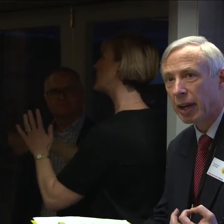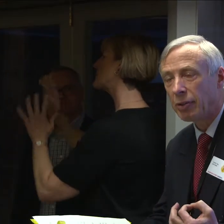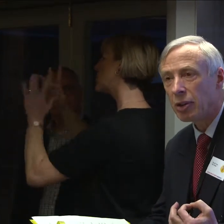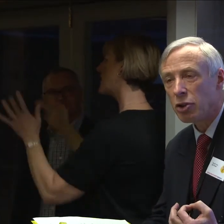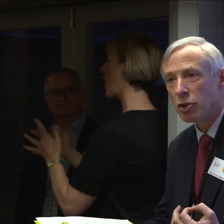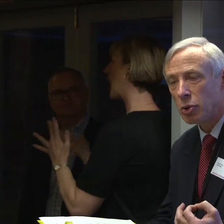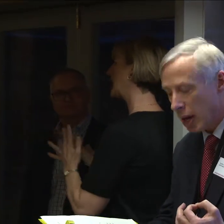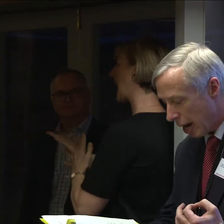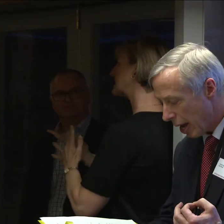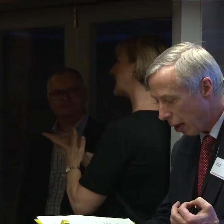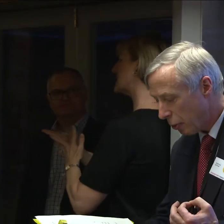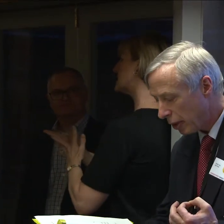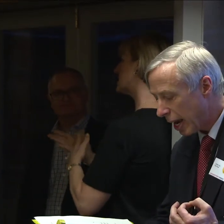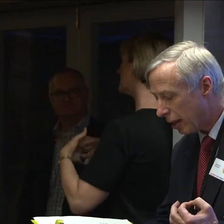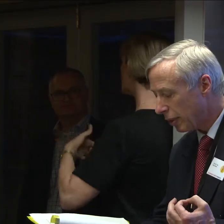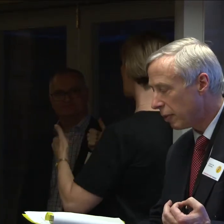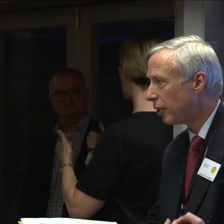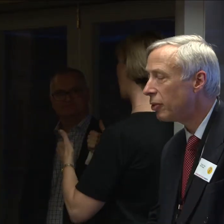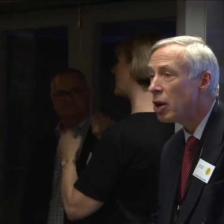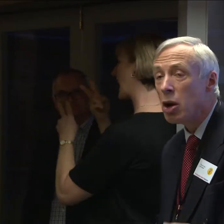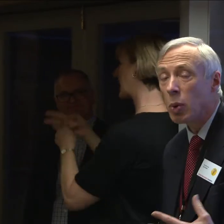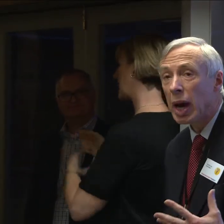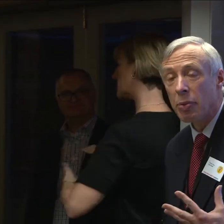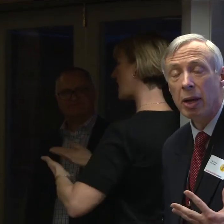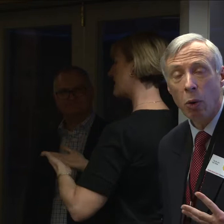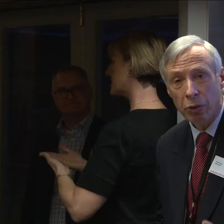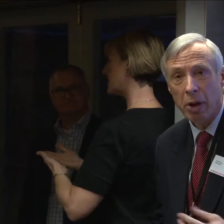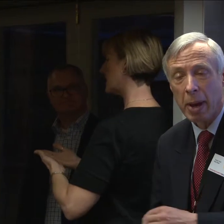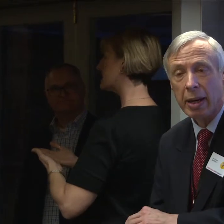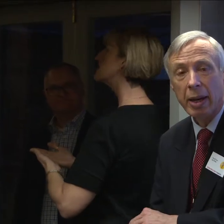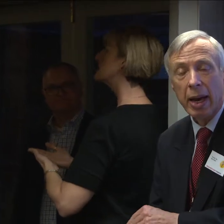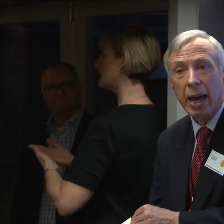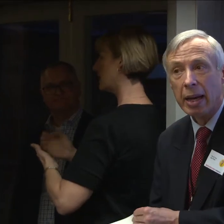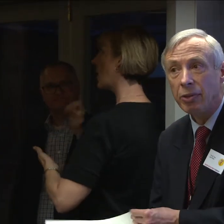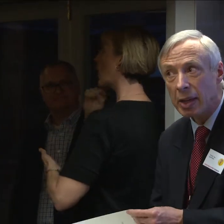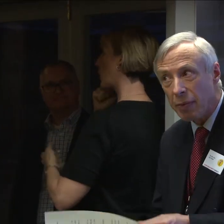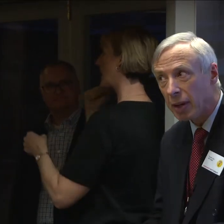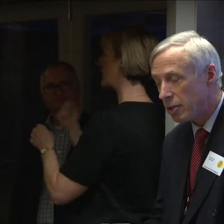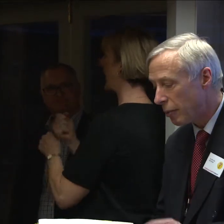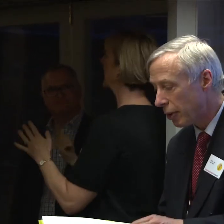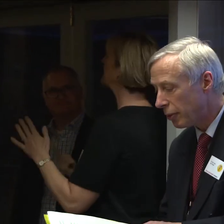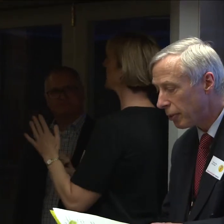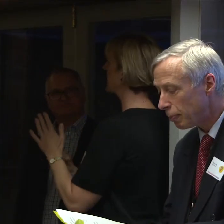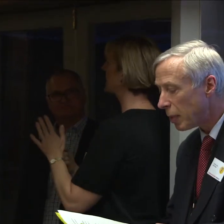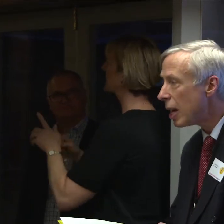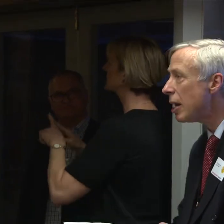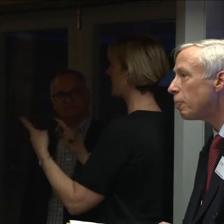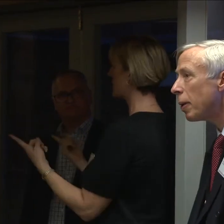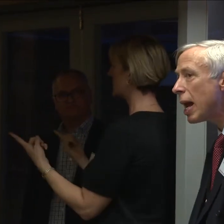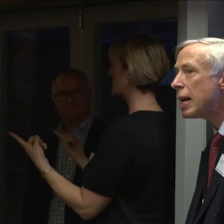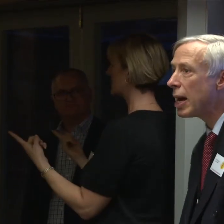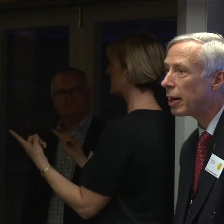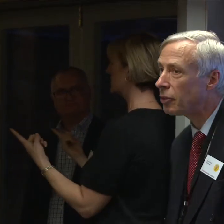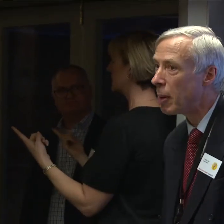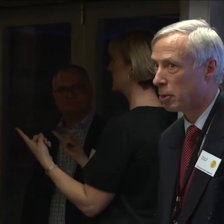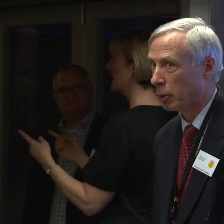access to health and care services will, I think, also make a significant difference. It is